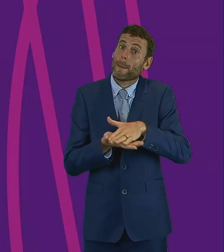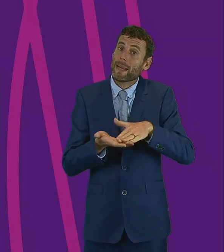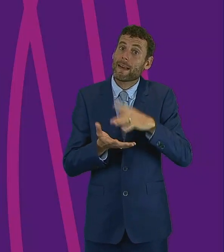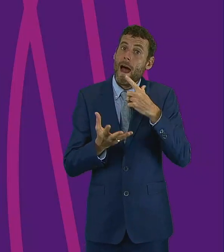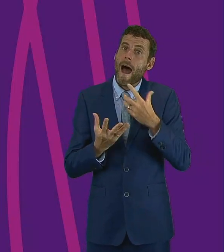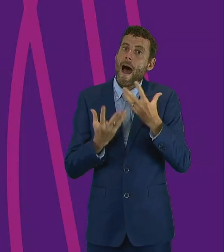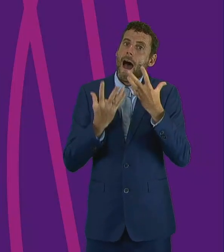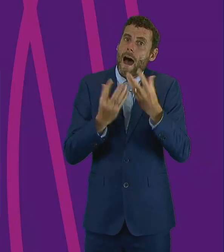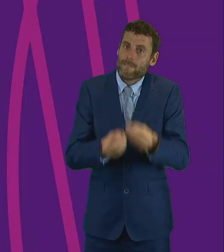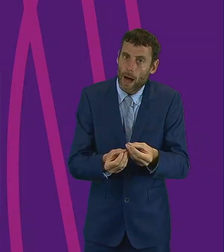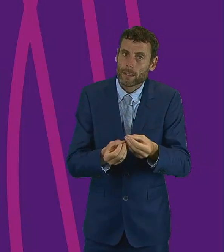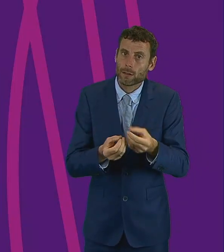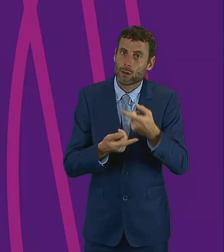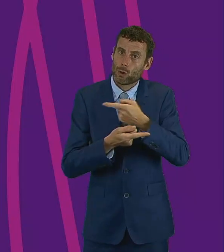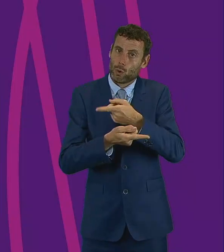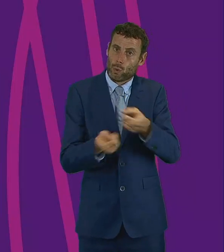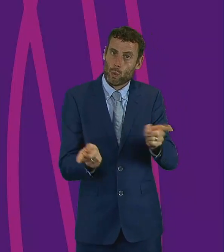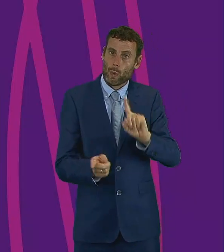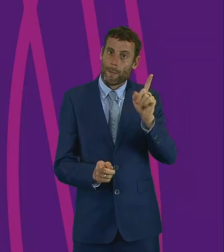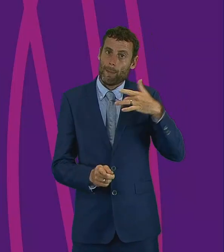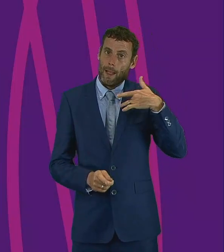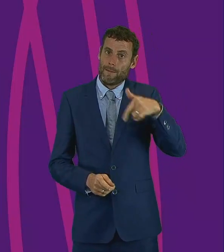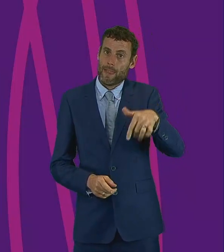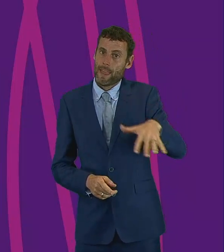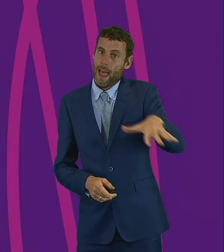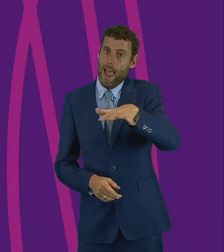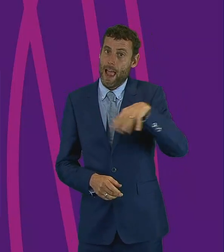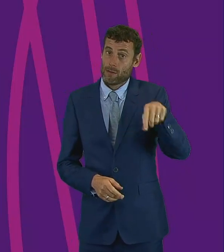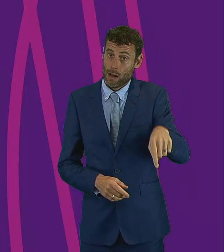authorities, these local authority areas. That's how I understand it.